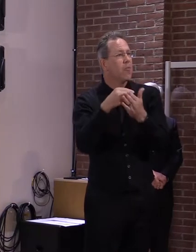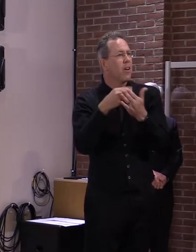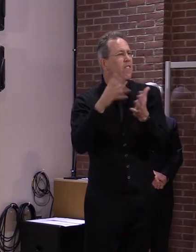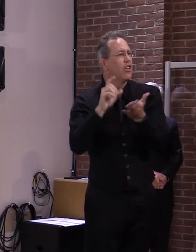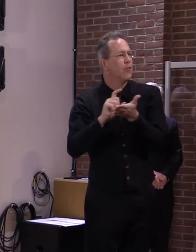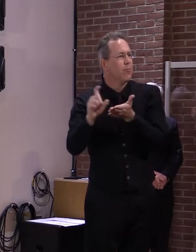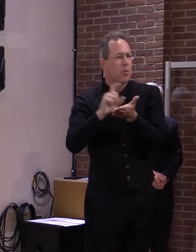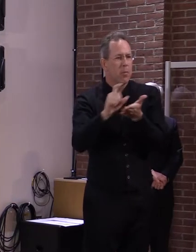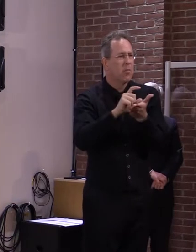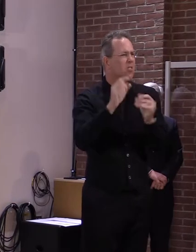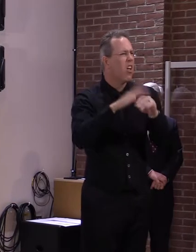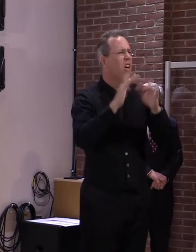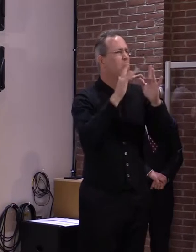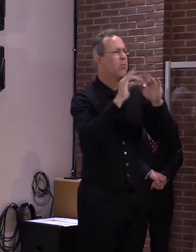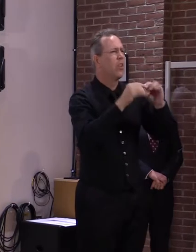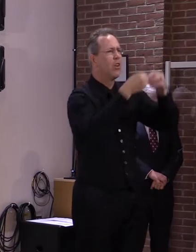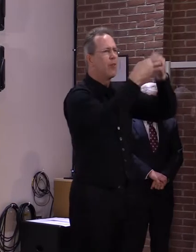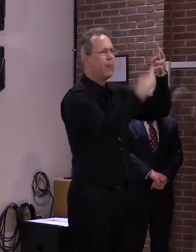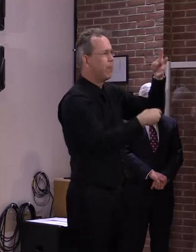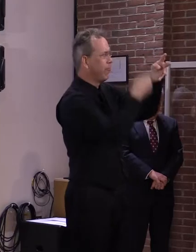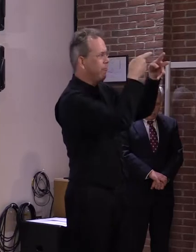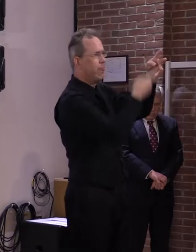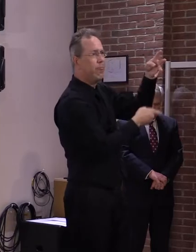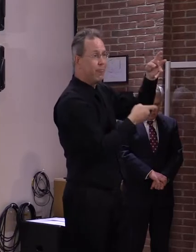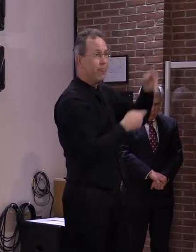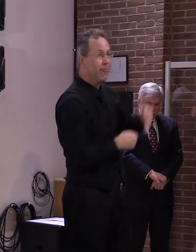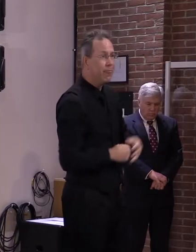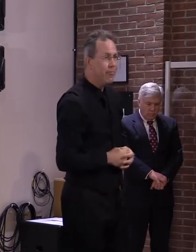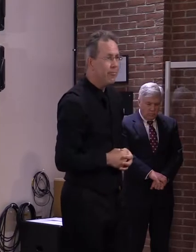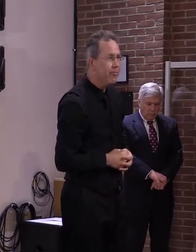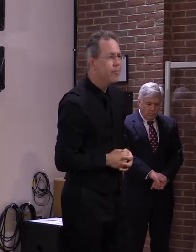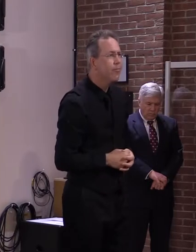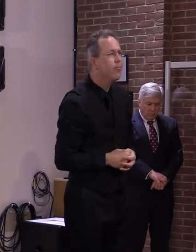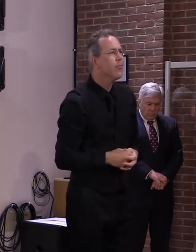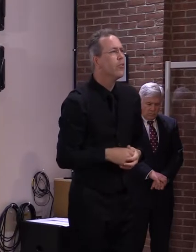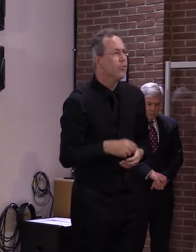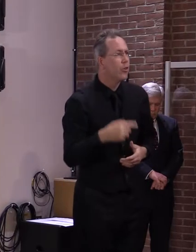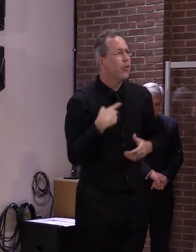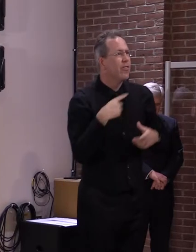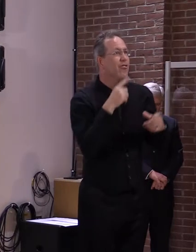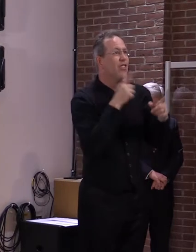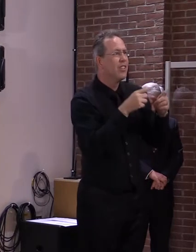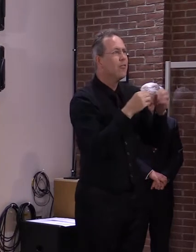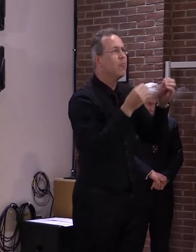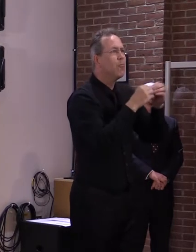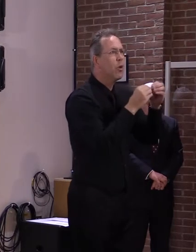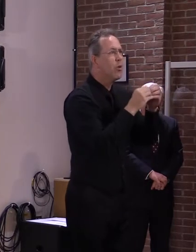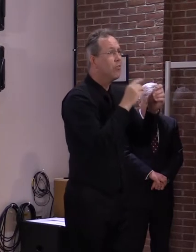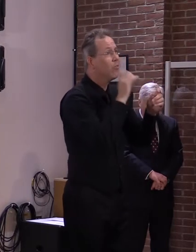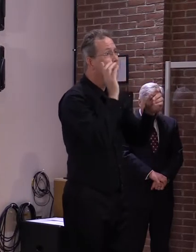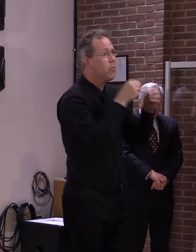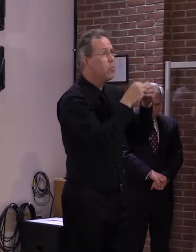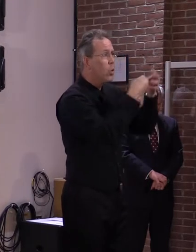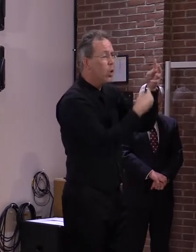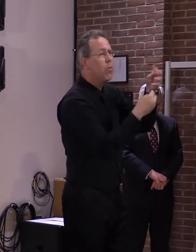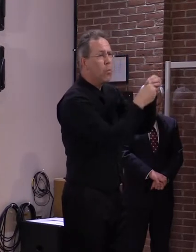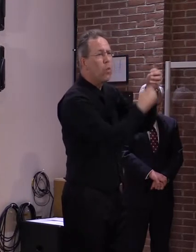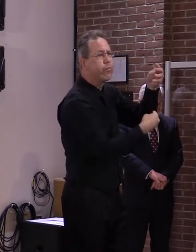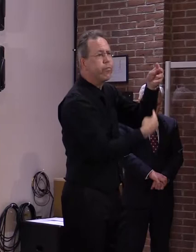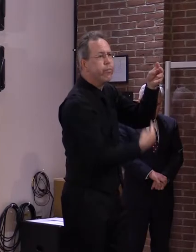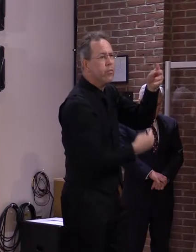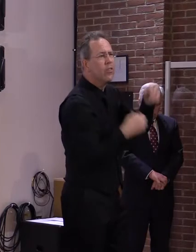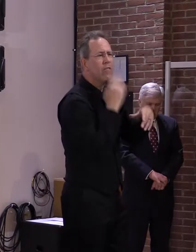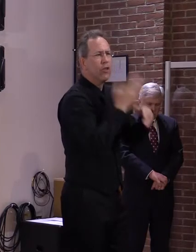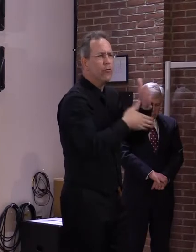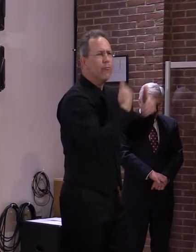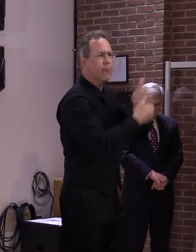vermontafterschool.org/summergrant. We expect to announce grants for at least 60 additional programs within the next week or so. These additional recipients have been notified